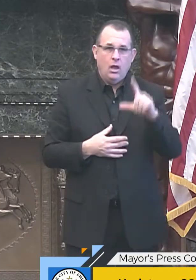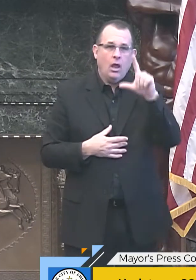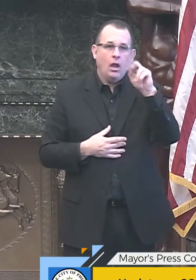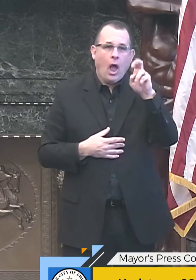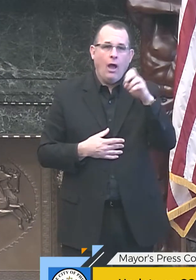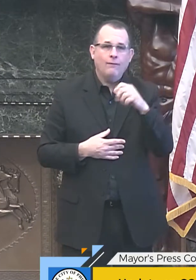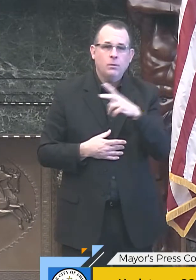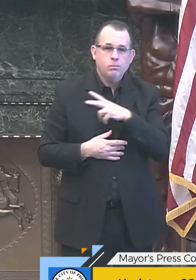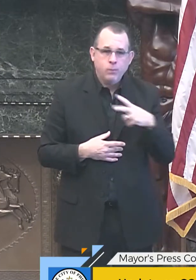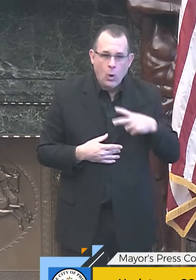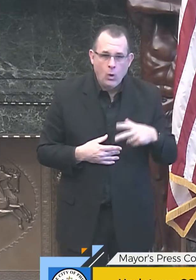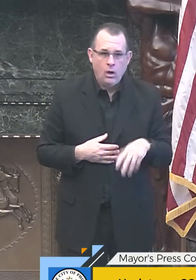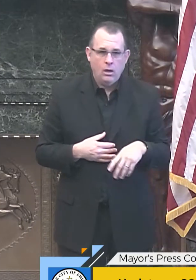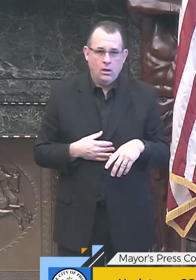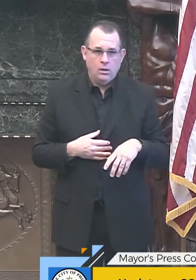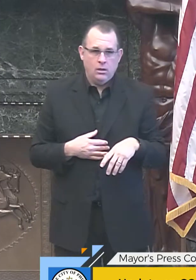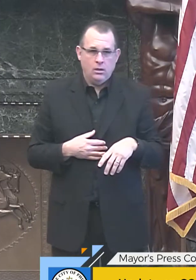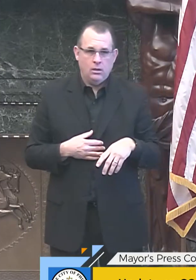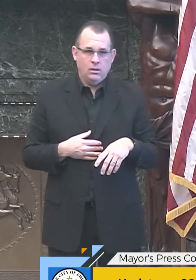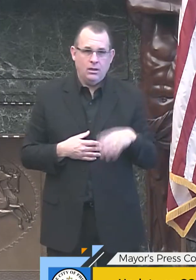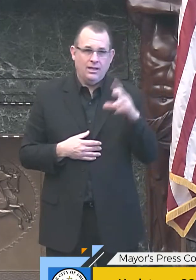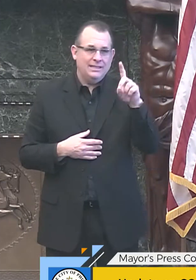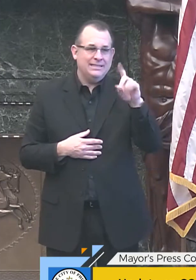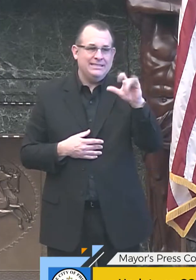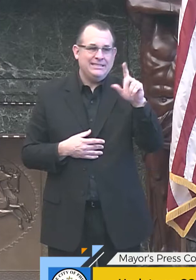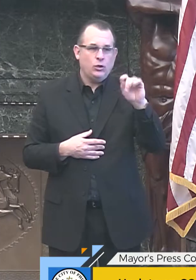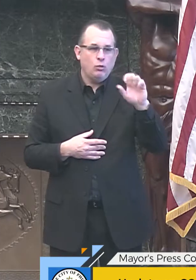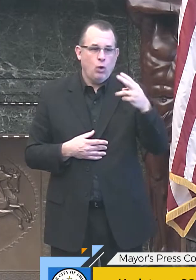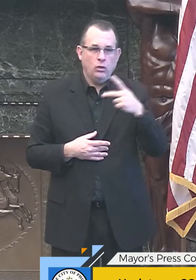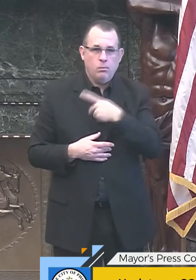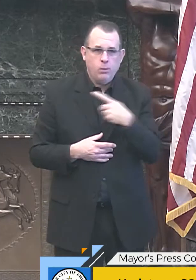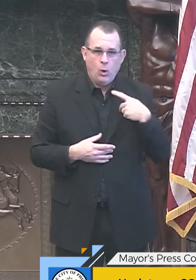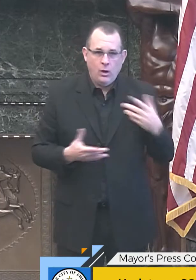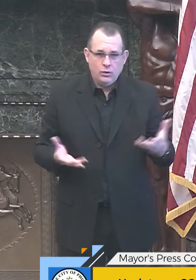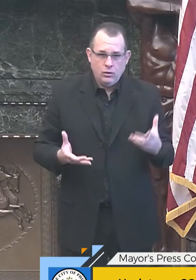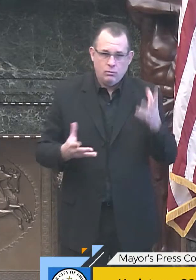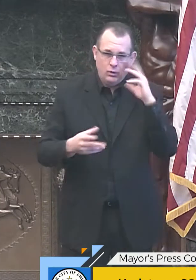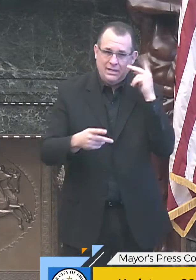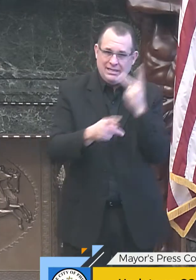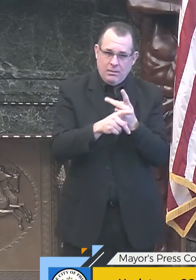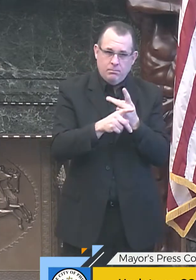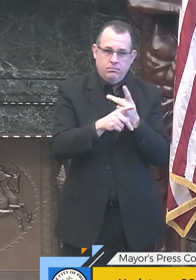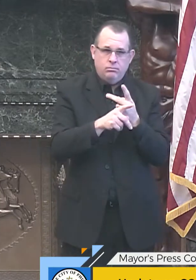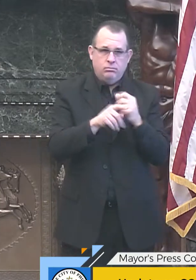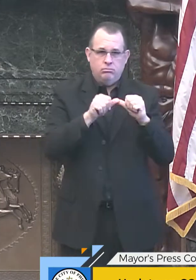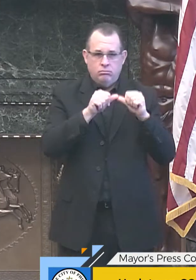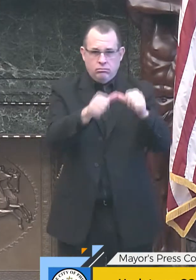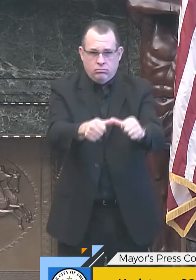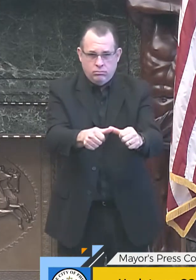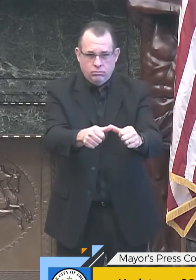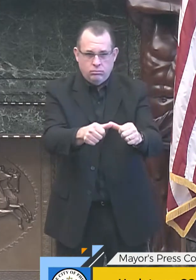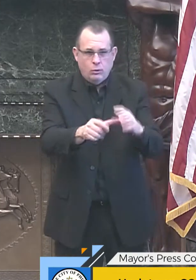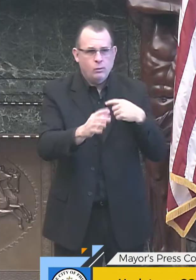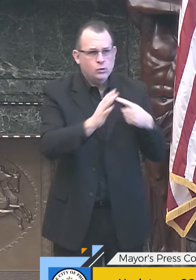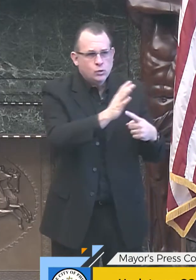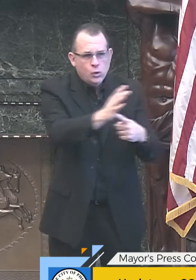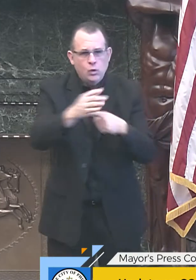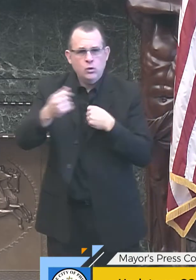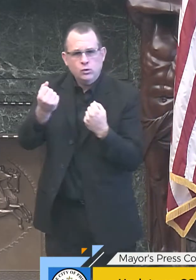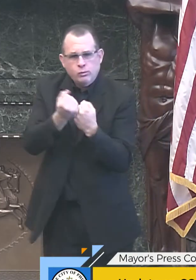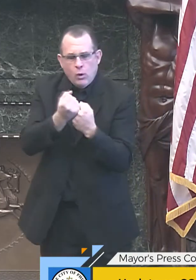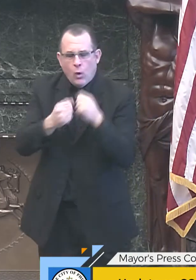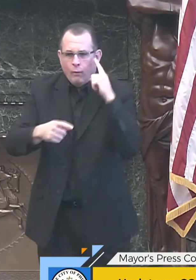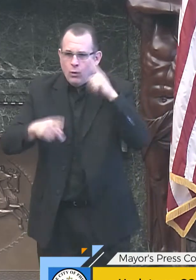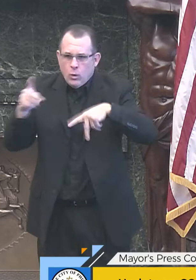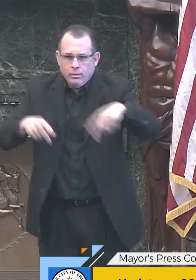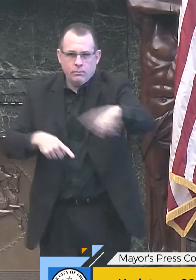Tuesday for the remainder of the month. We thank all the participants for this symbolic show of support to all those working to stop the spread